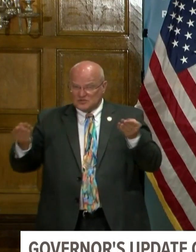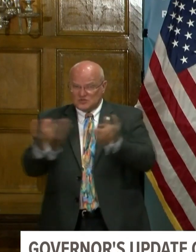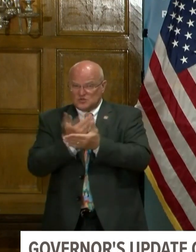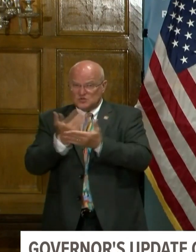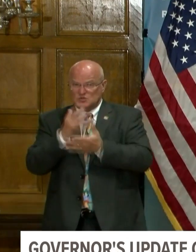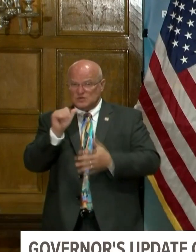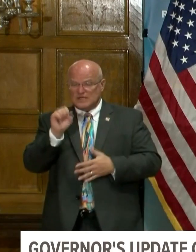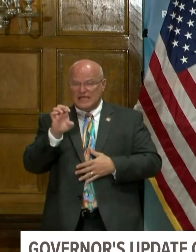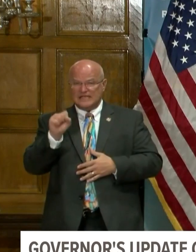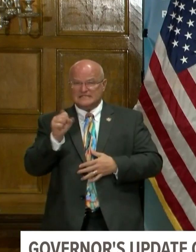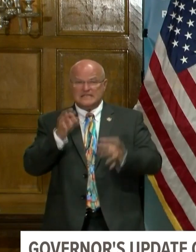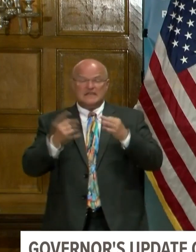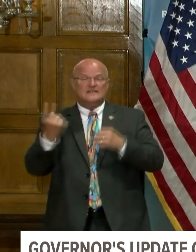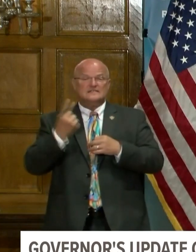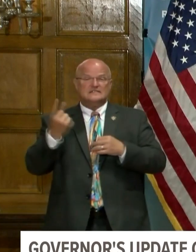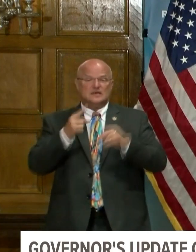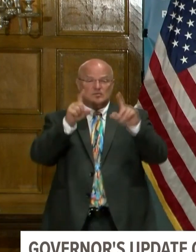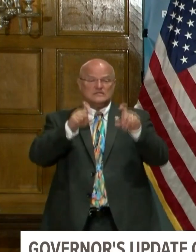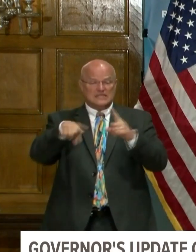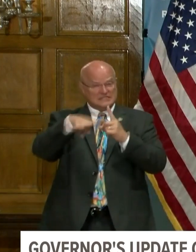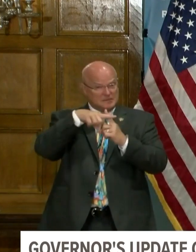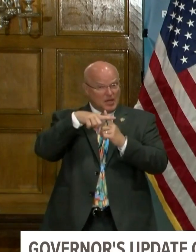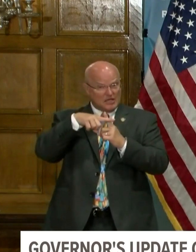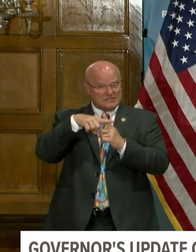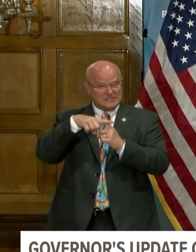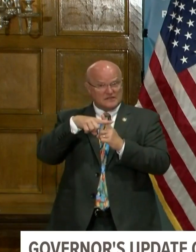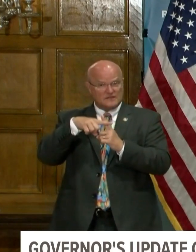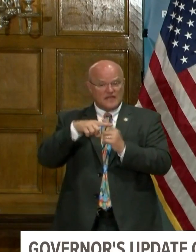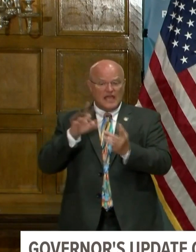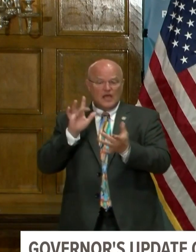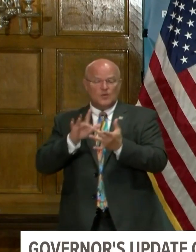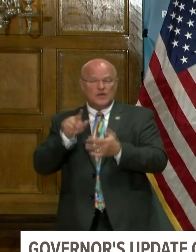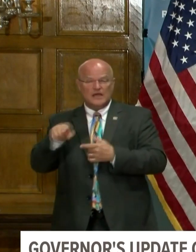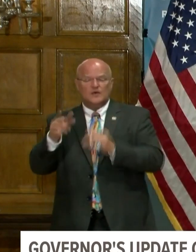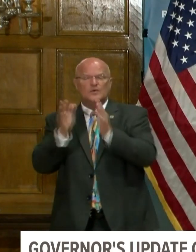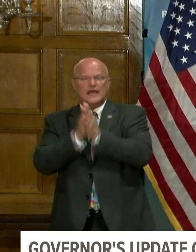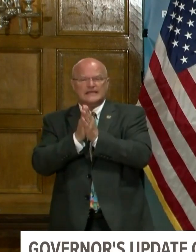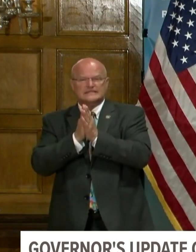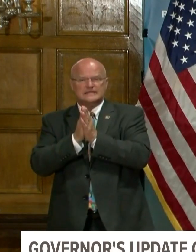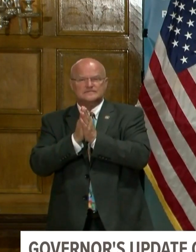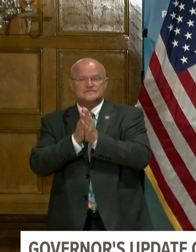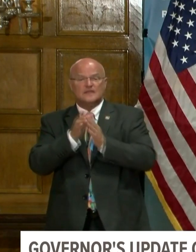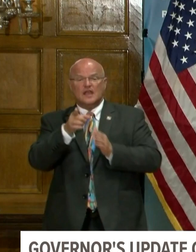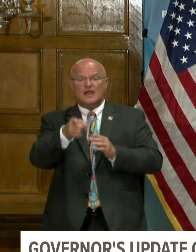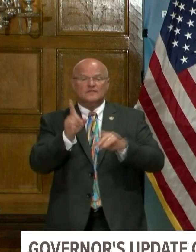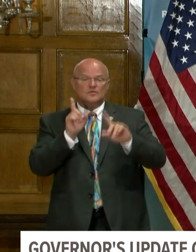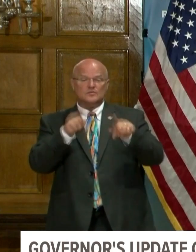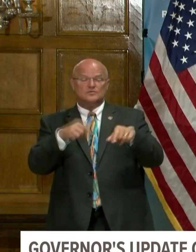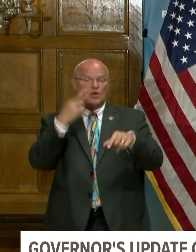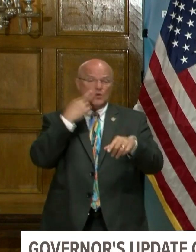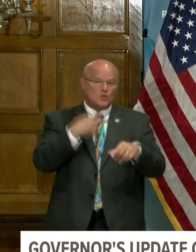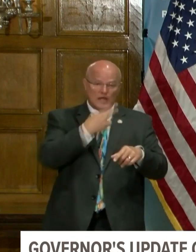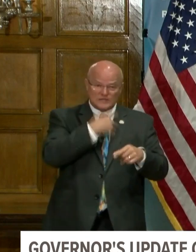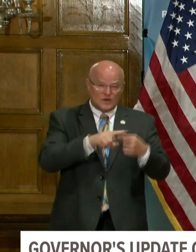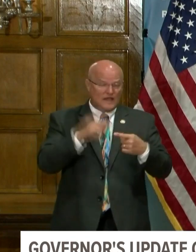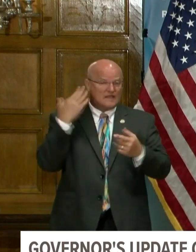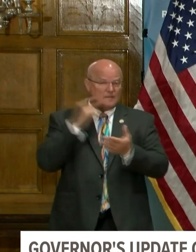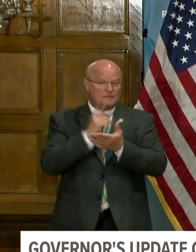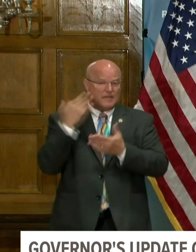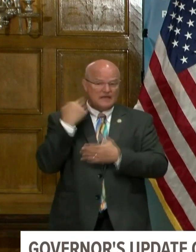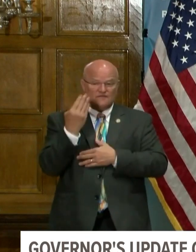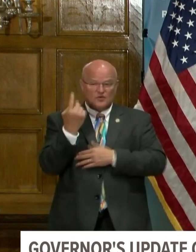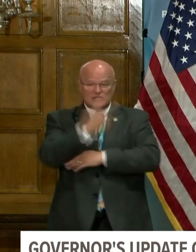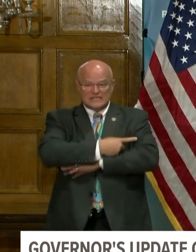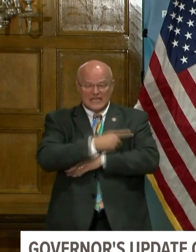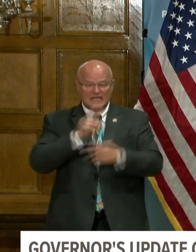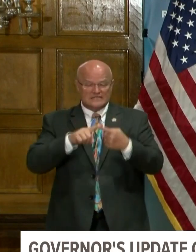cases. And so if someone is tested positive, when we contact them, we ask them, have you been to a restaurant in the past 14